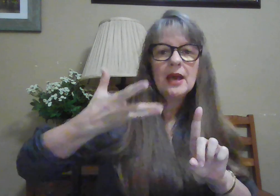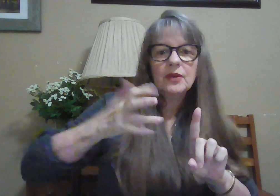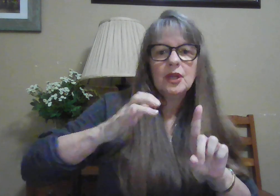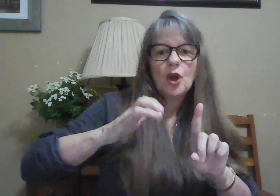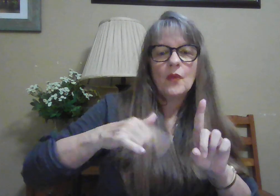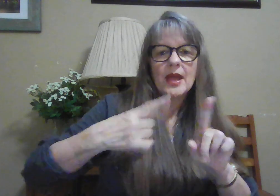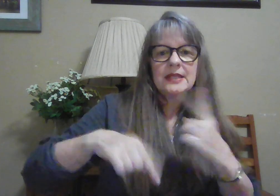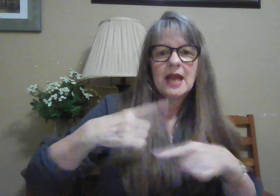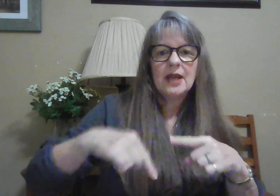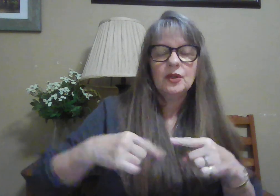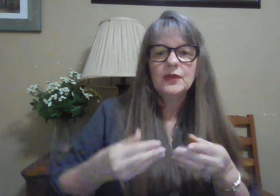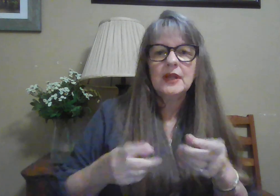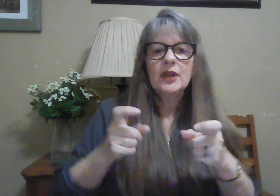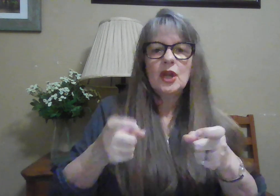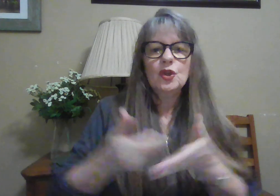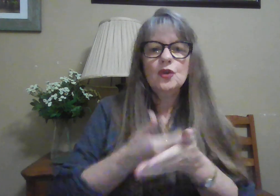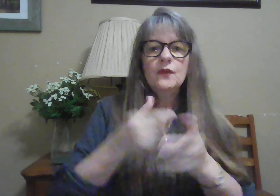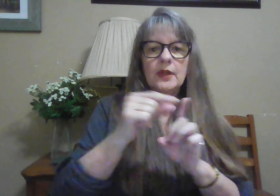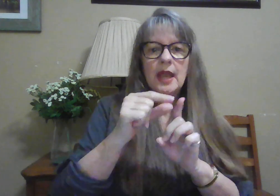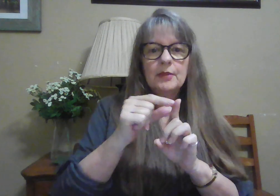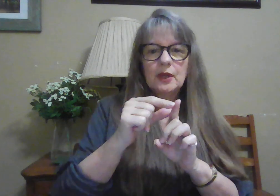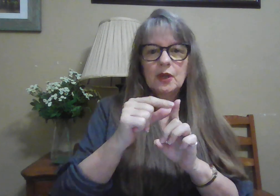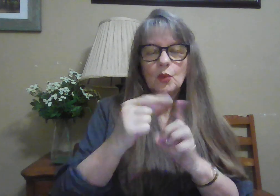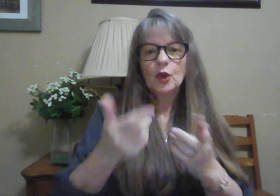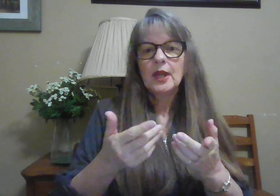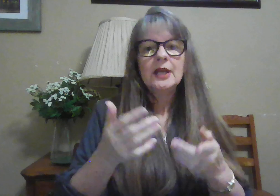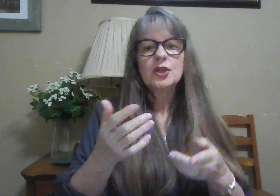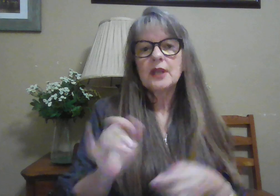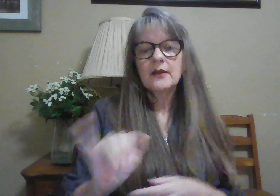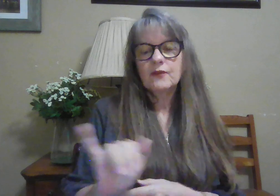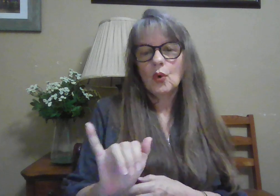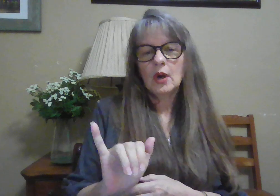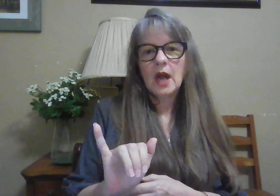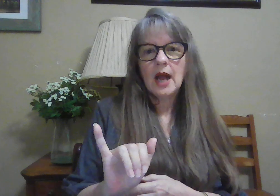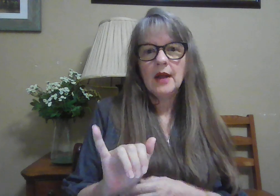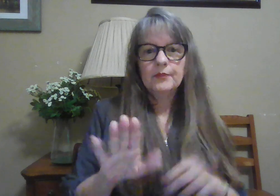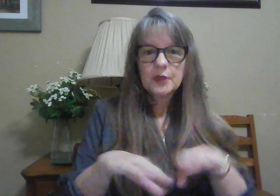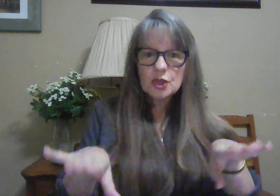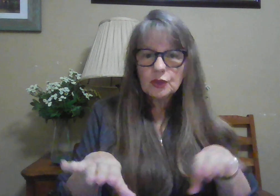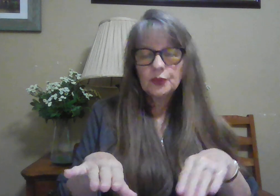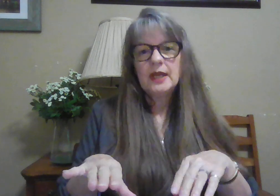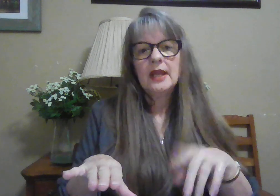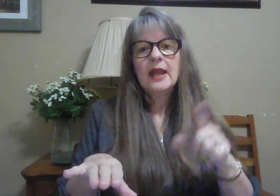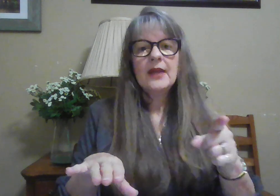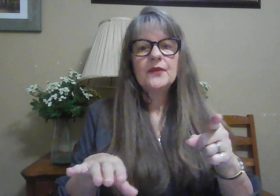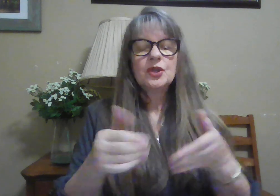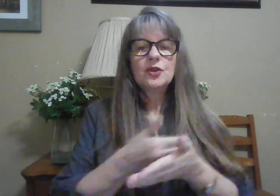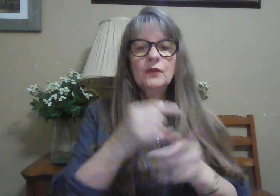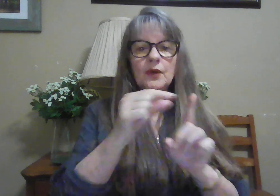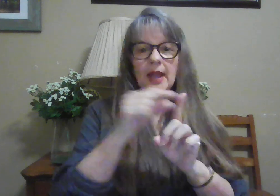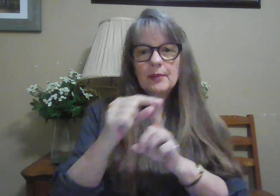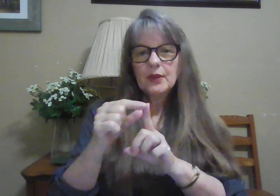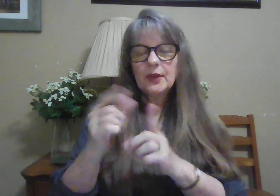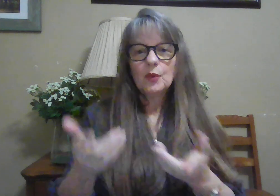expounding on that sign. You've given a new vocabulary word, just like for children. If it's a new vocabulary